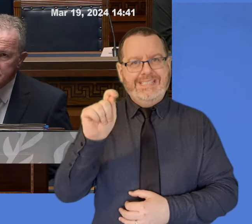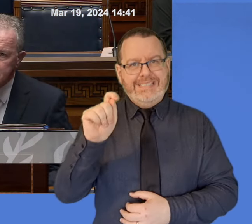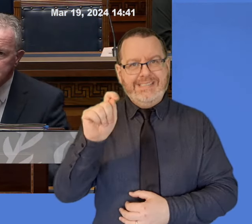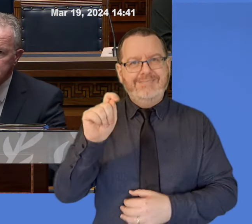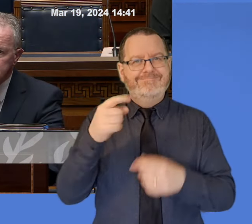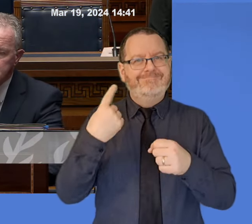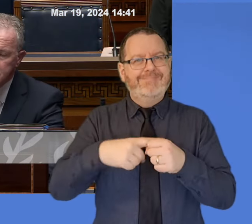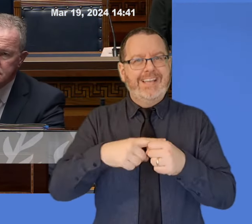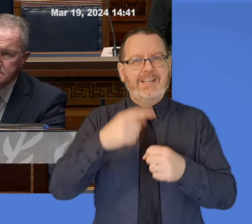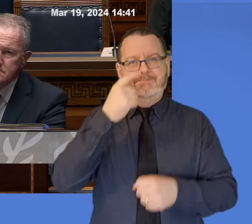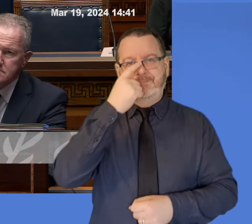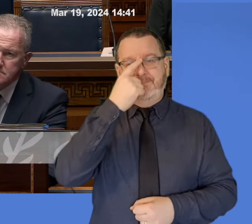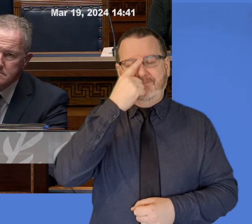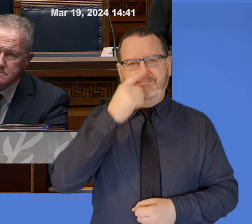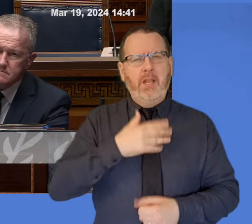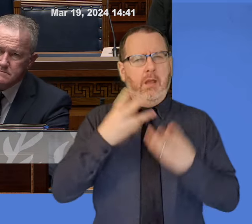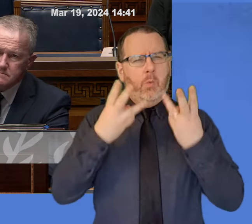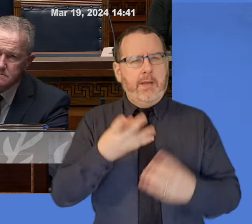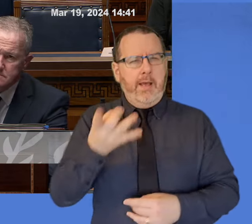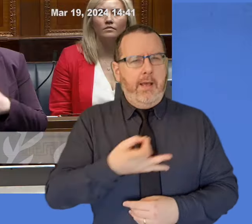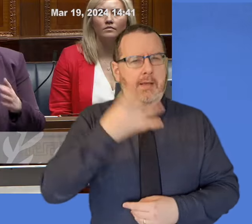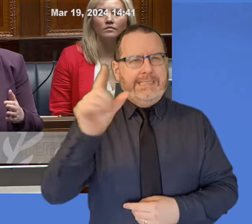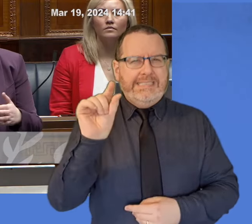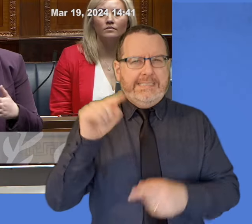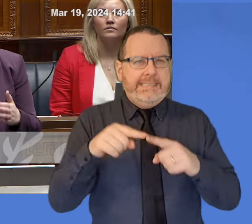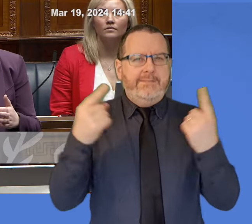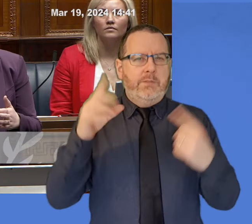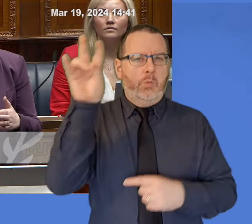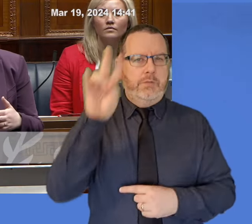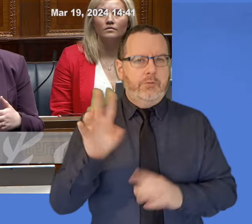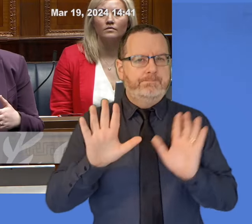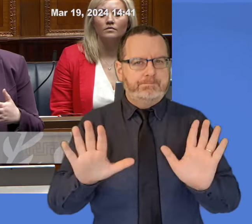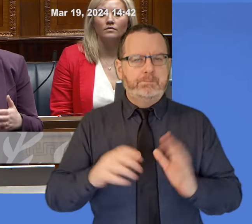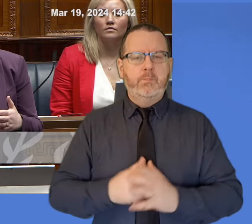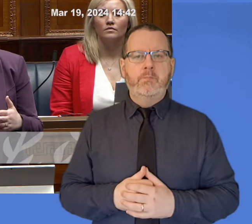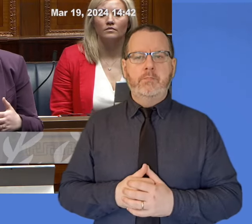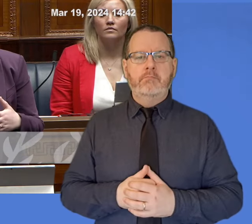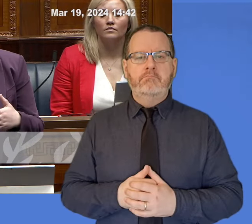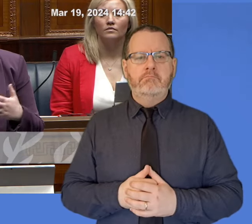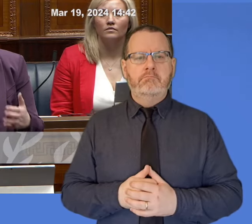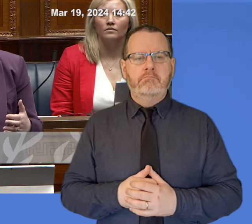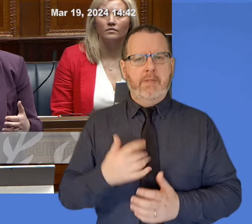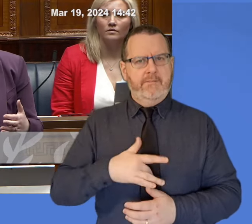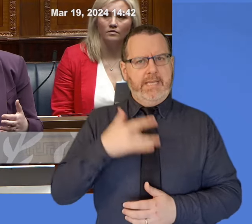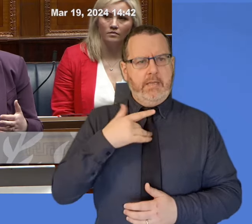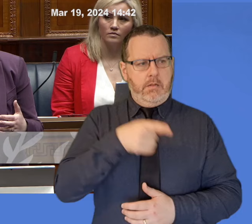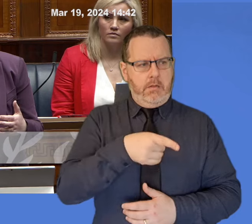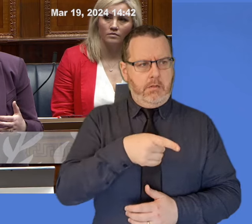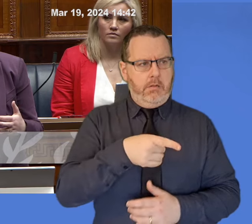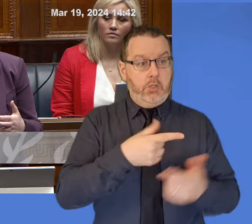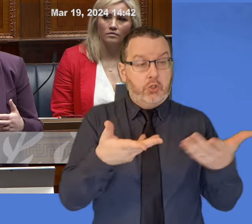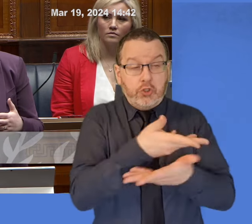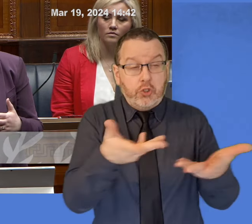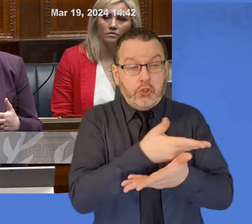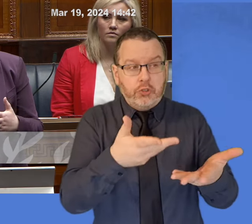in a different way. I would actually say the extension has actually created further uncertainty for the